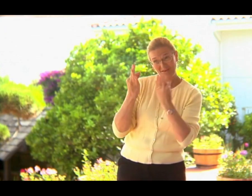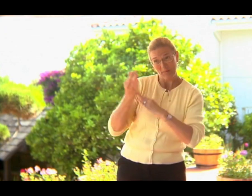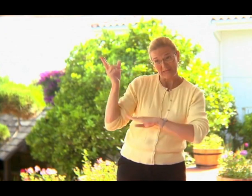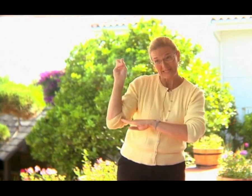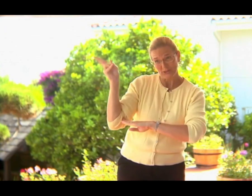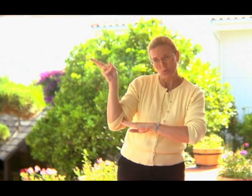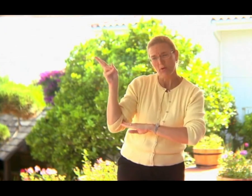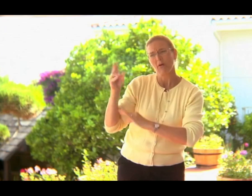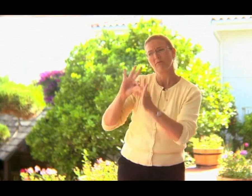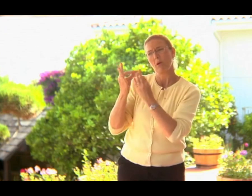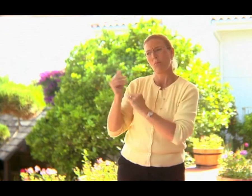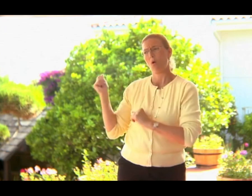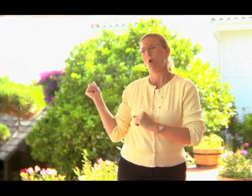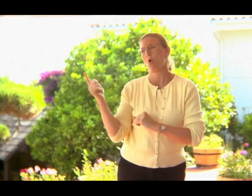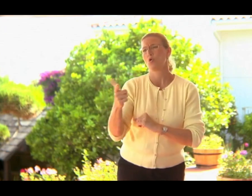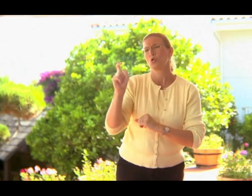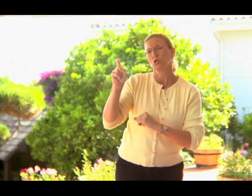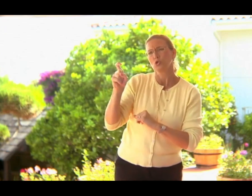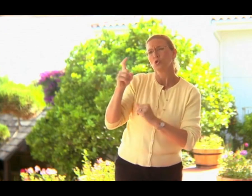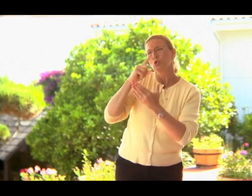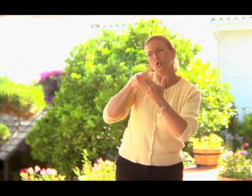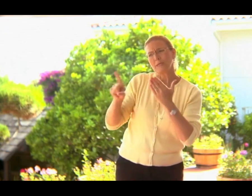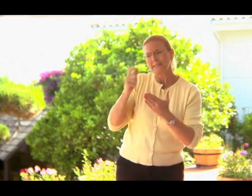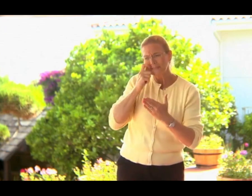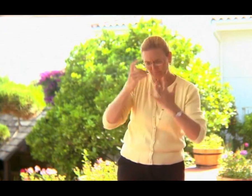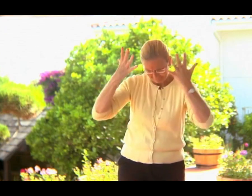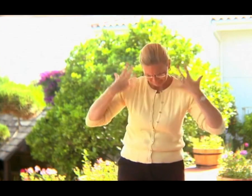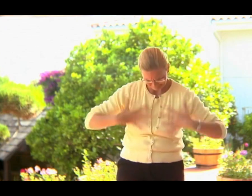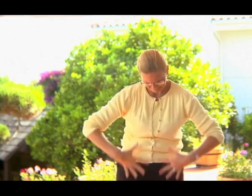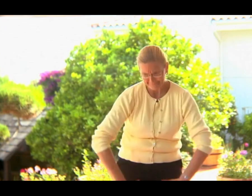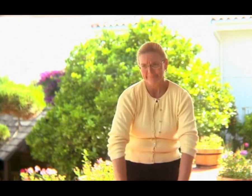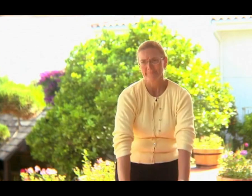In those families, everyone should have a full skin check at least once a year